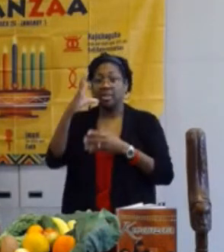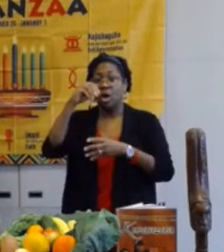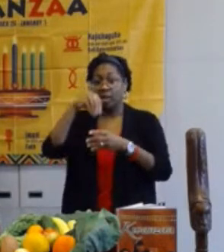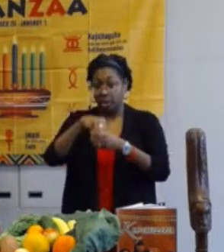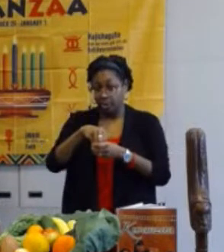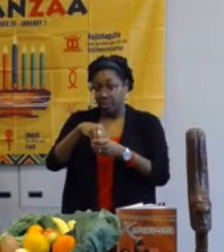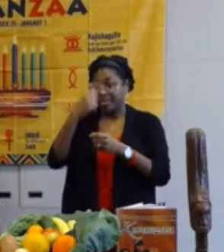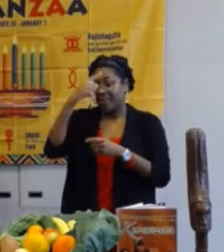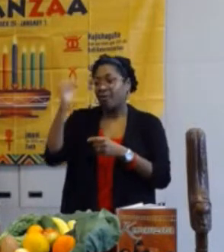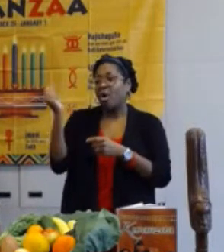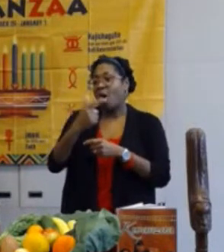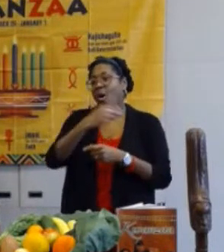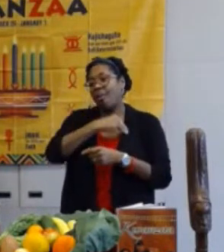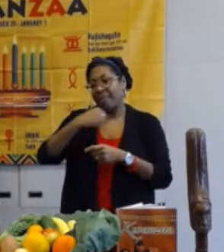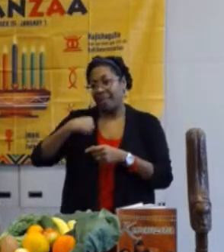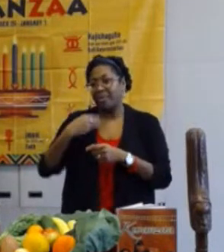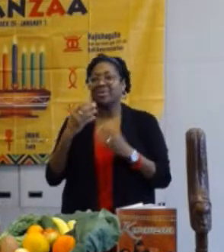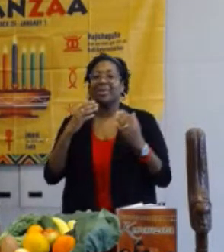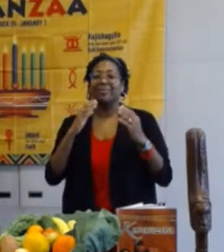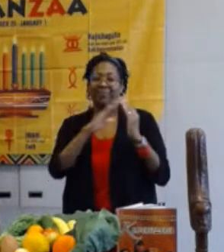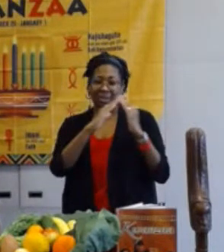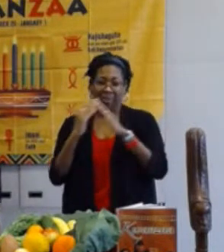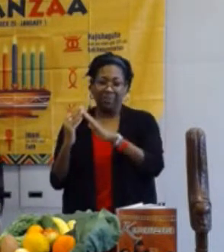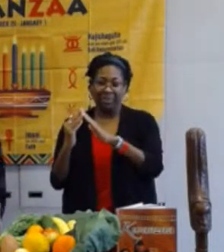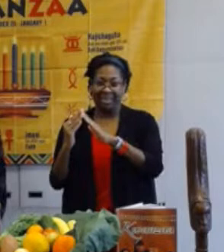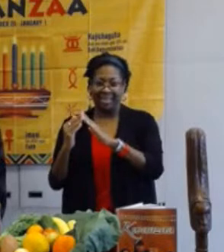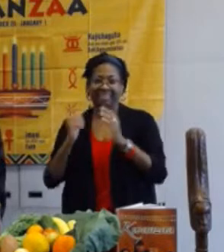inclusive for all members of our community.